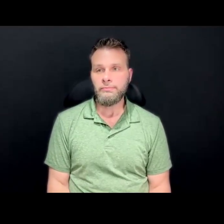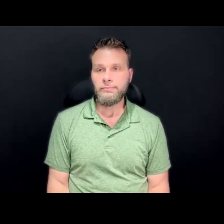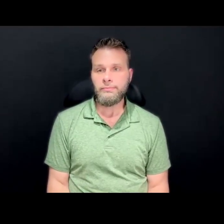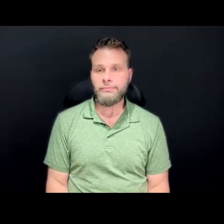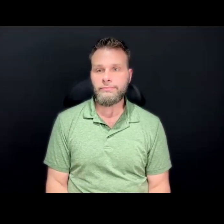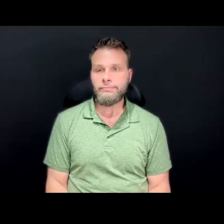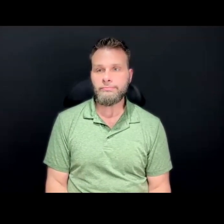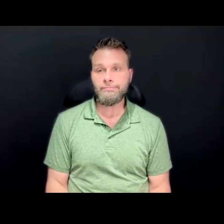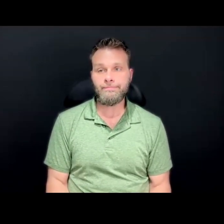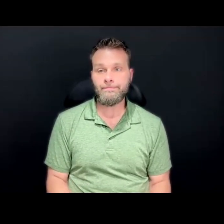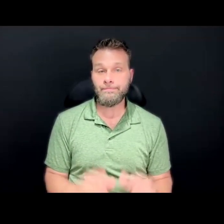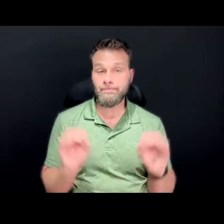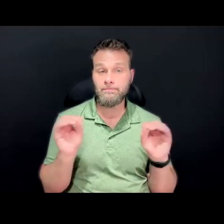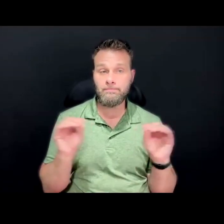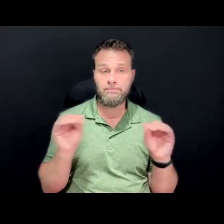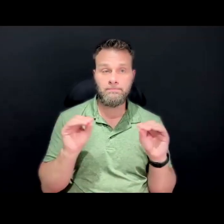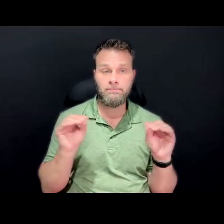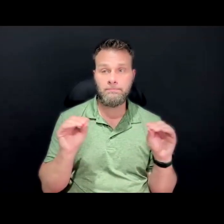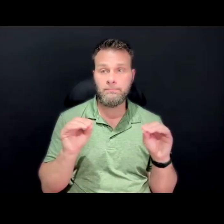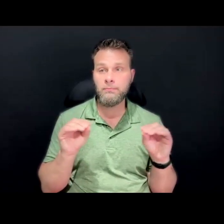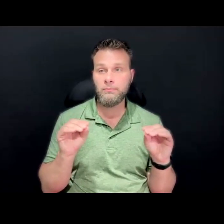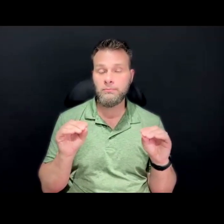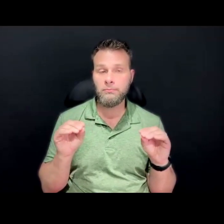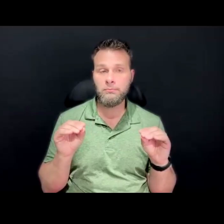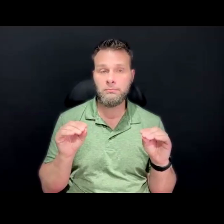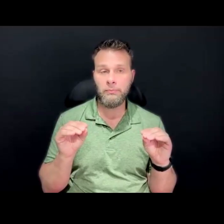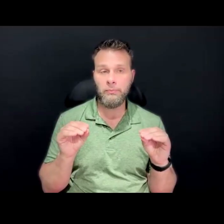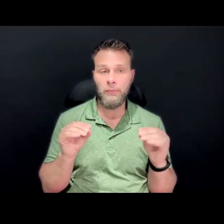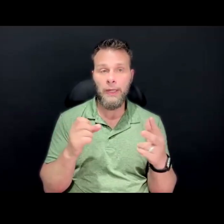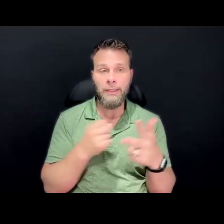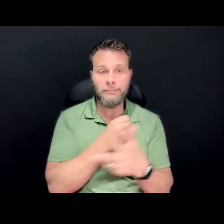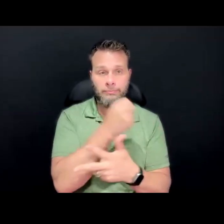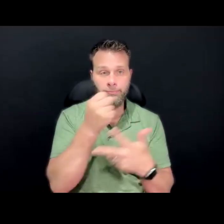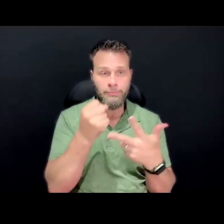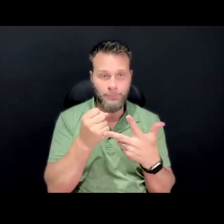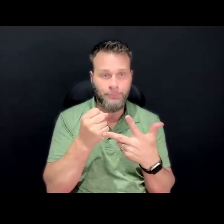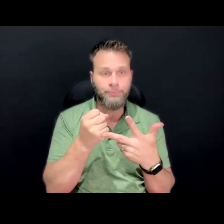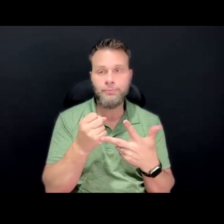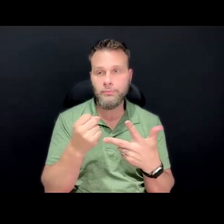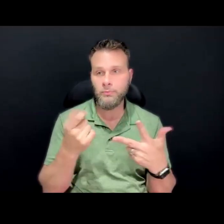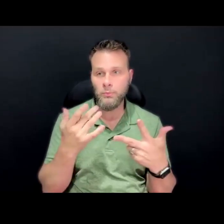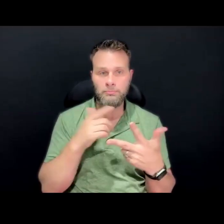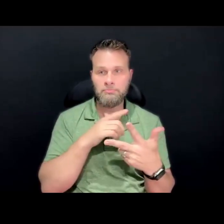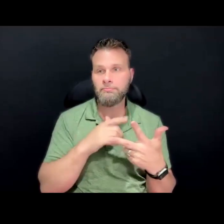All right, well, if we could circle back to Dennis in a second. So I see